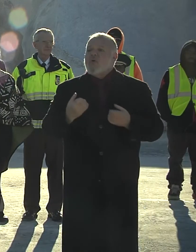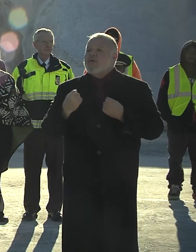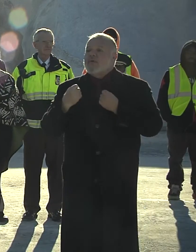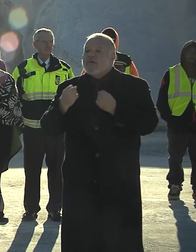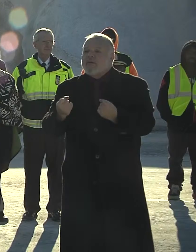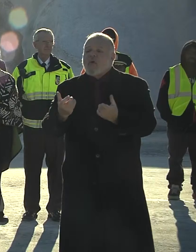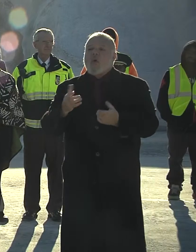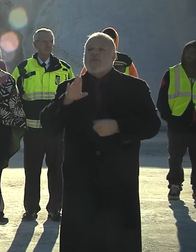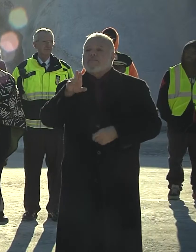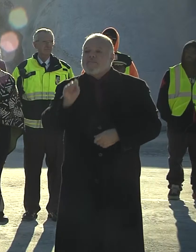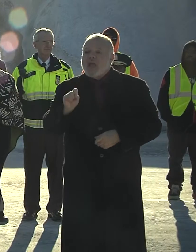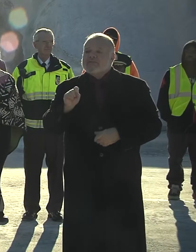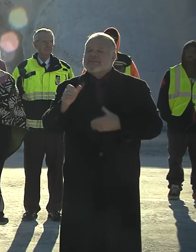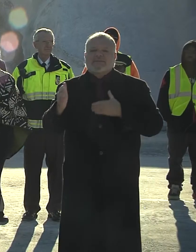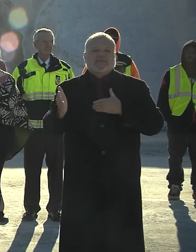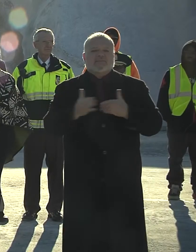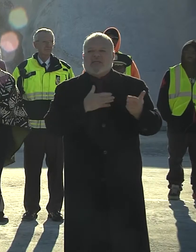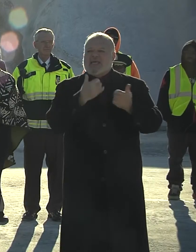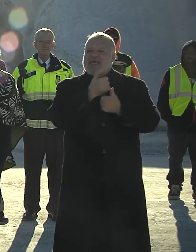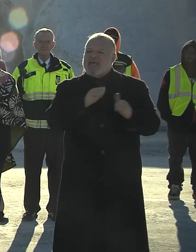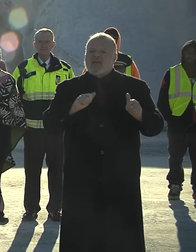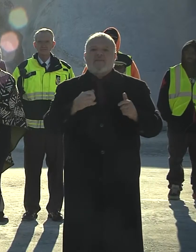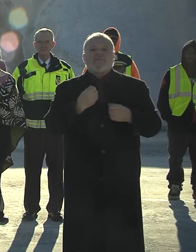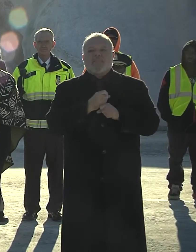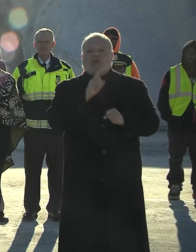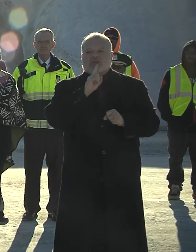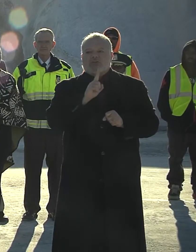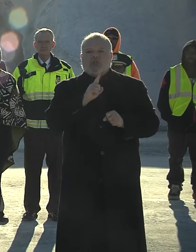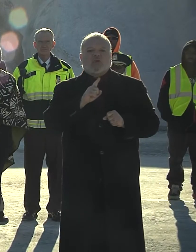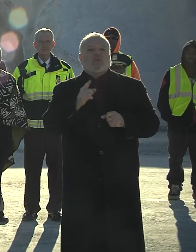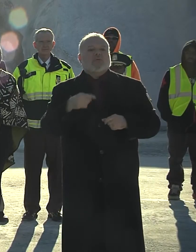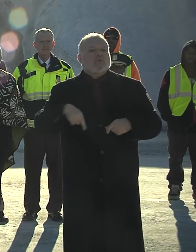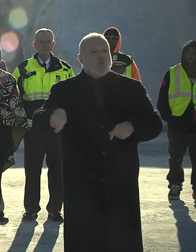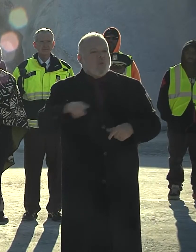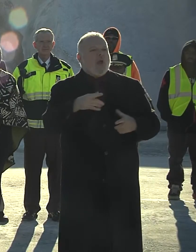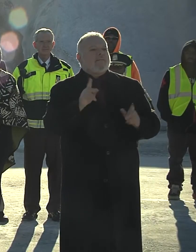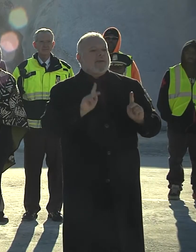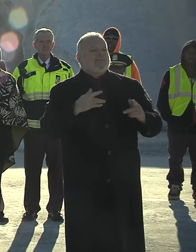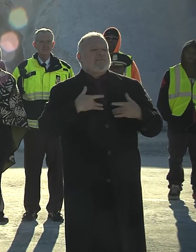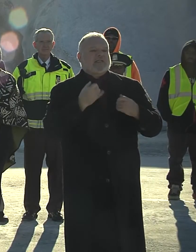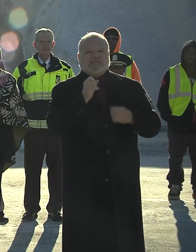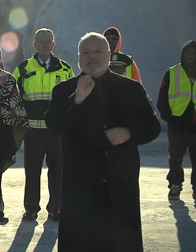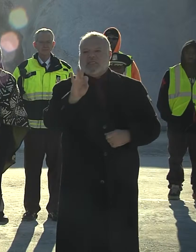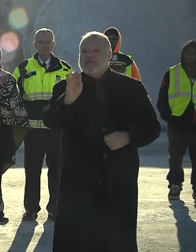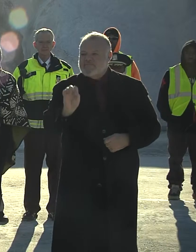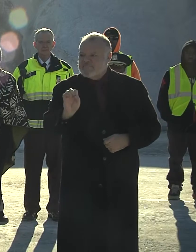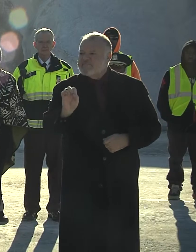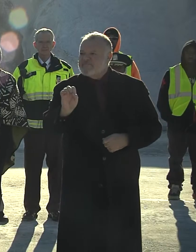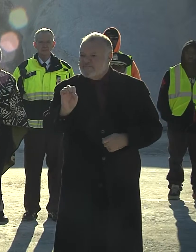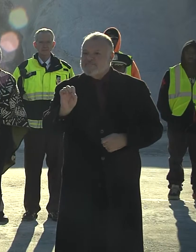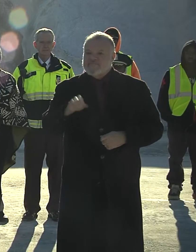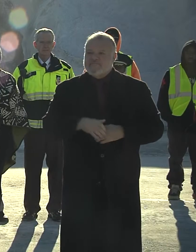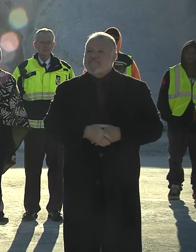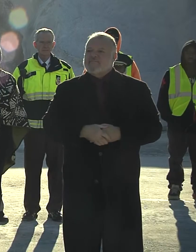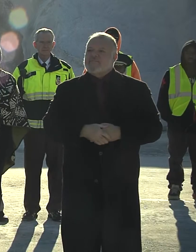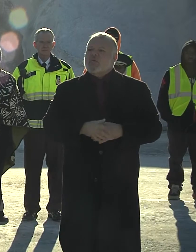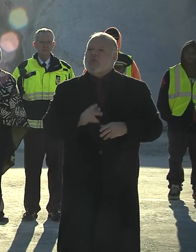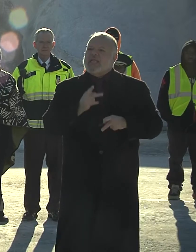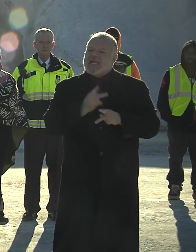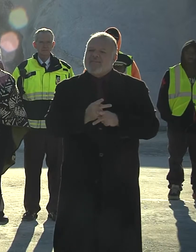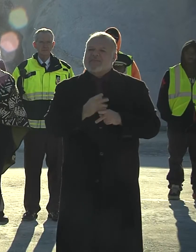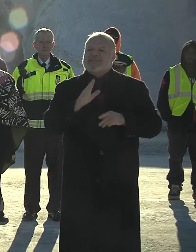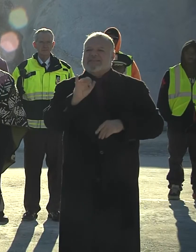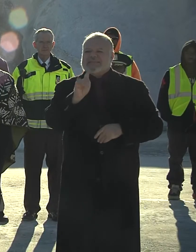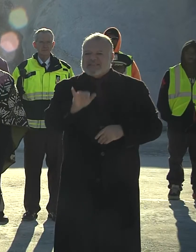and convenient for you. In addition to our intensive street clearing efforts, we also work to keep the city safe for people using